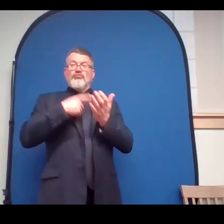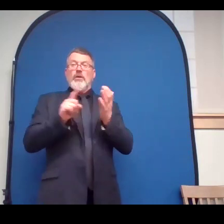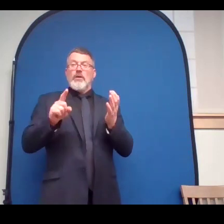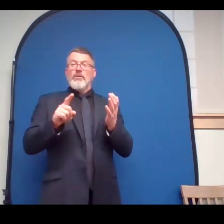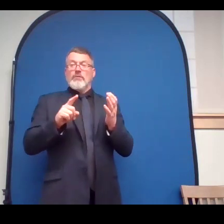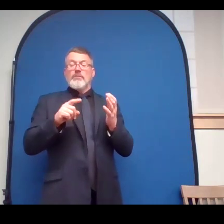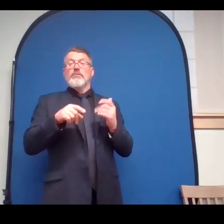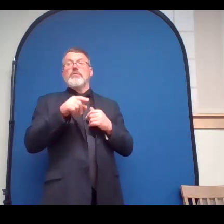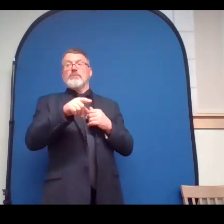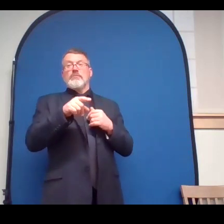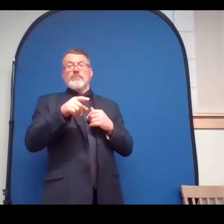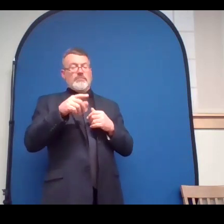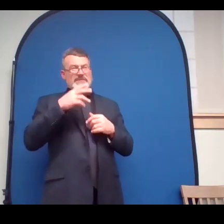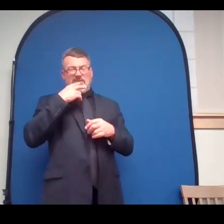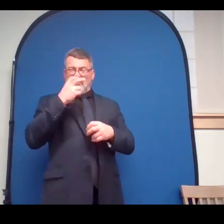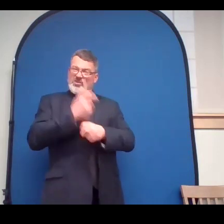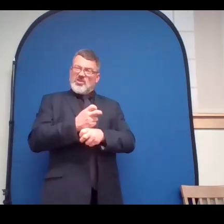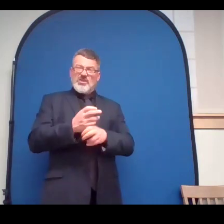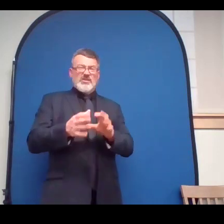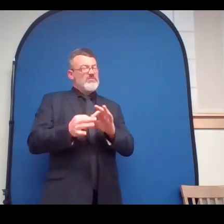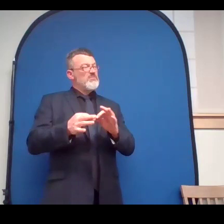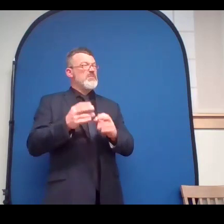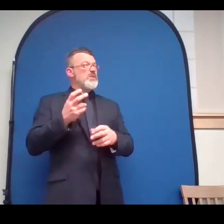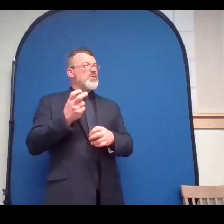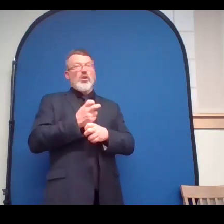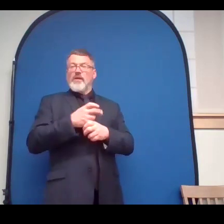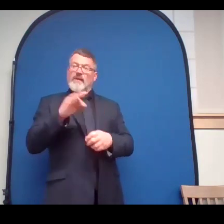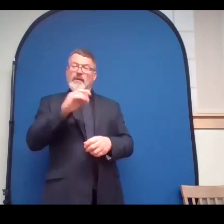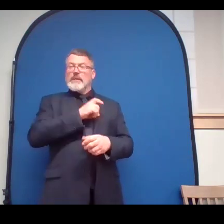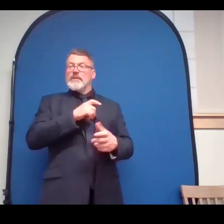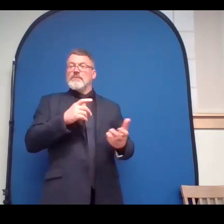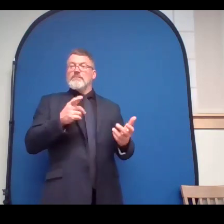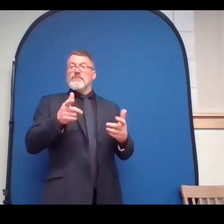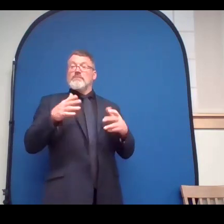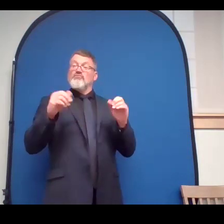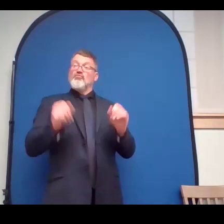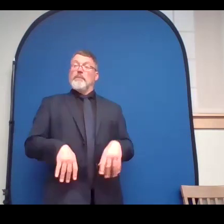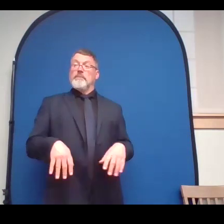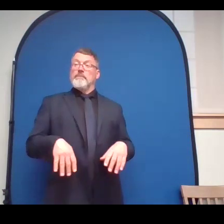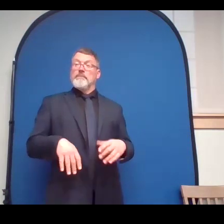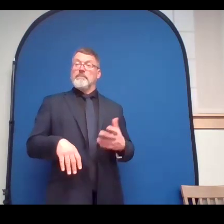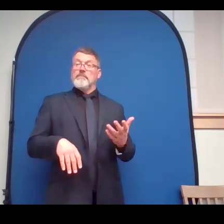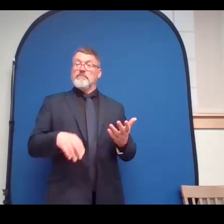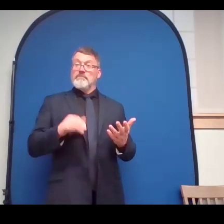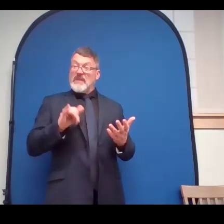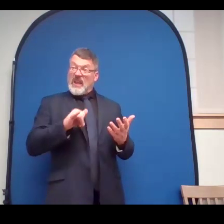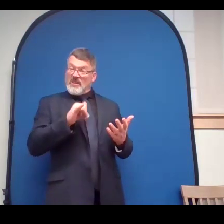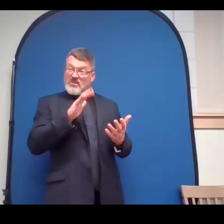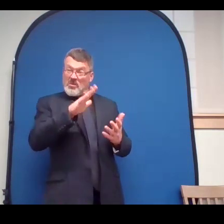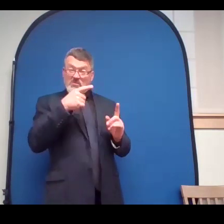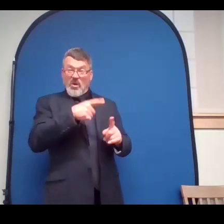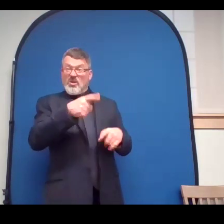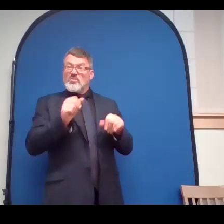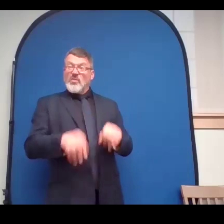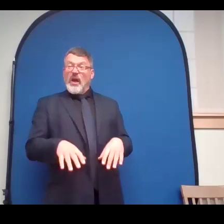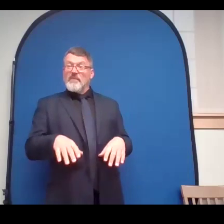a yellow flag order because you yourself had successfully obtained one. Is that correct? That was